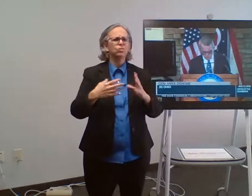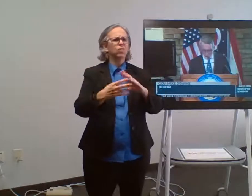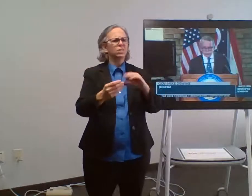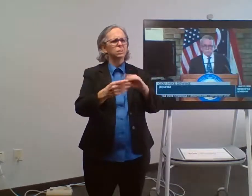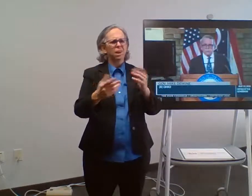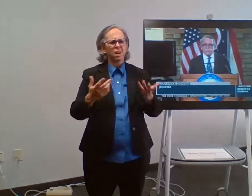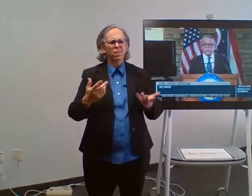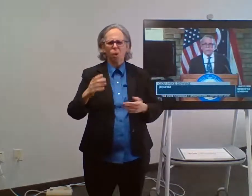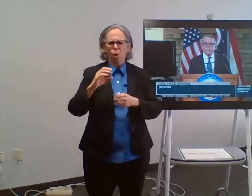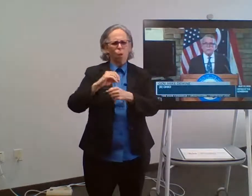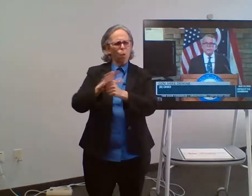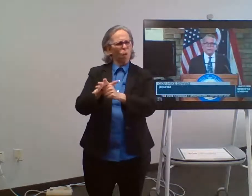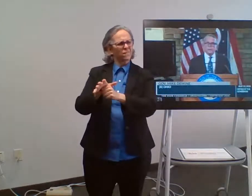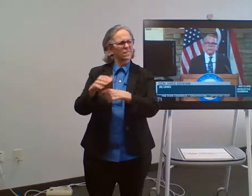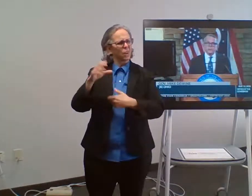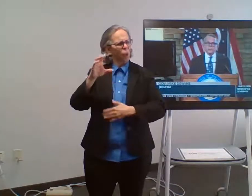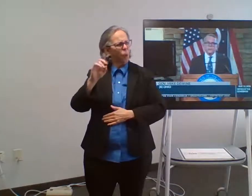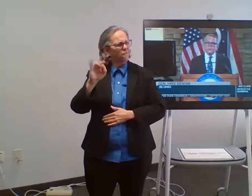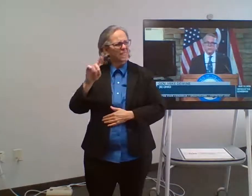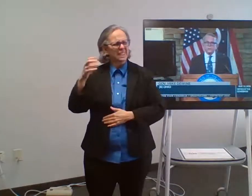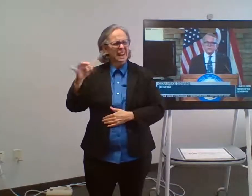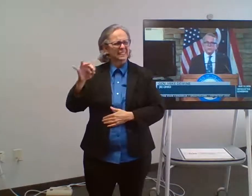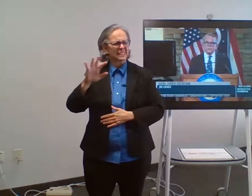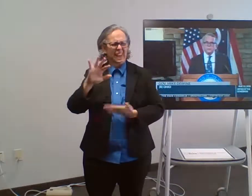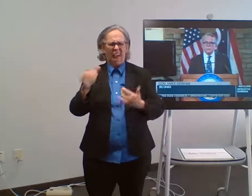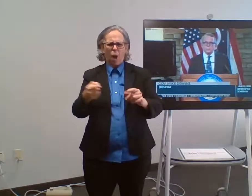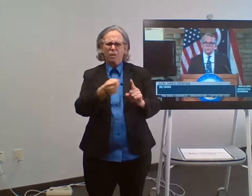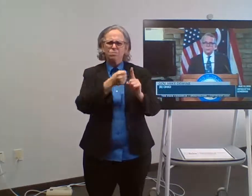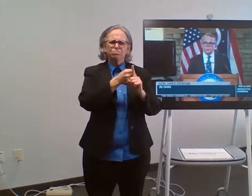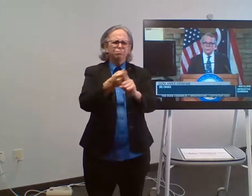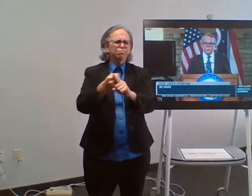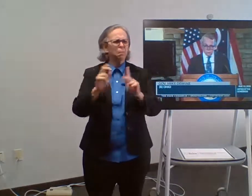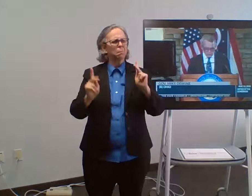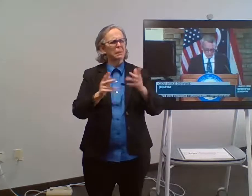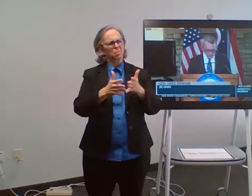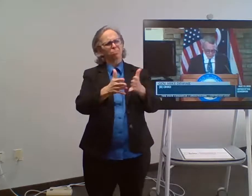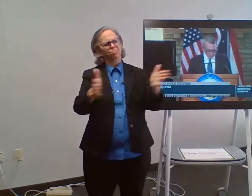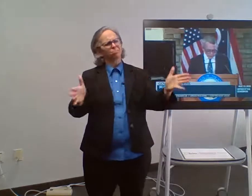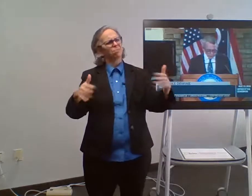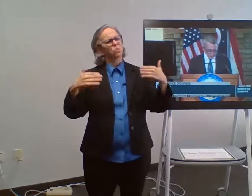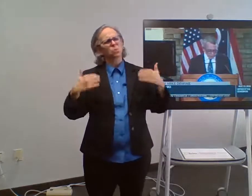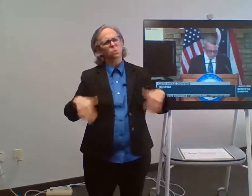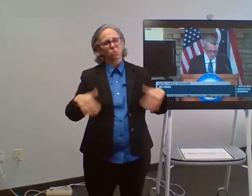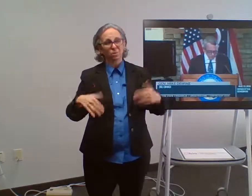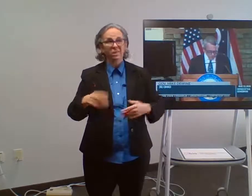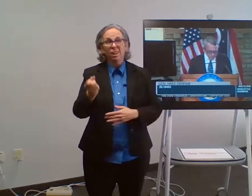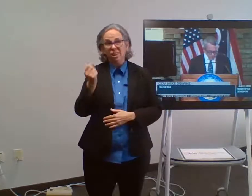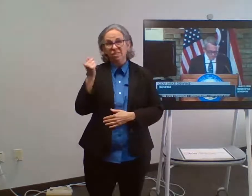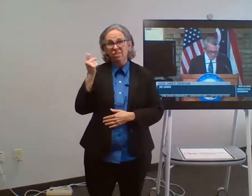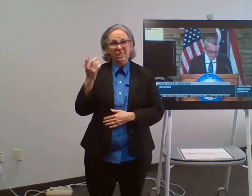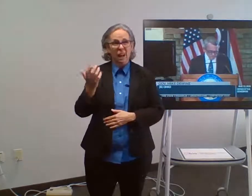Our doctors and medical authorities continue to learn more every single day.